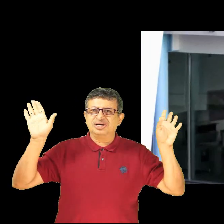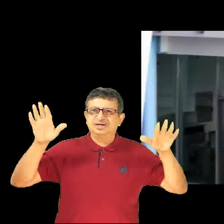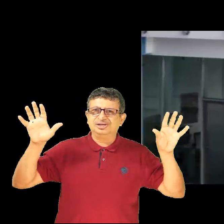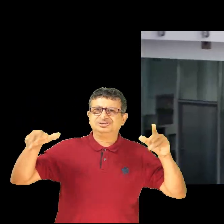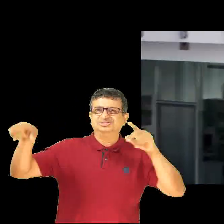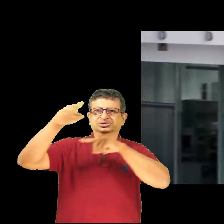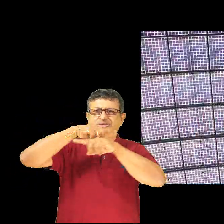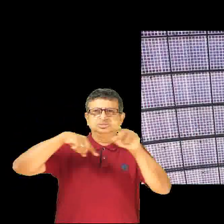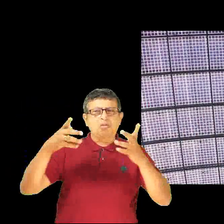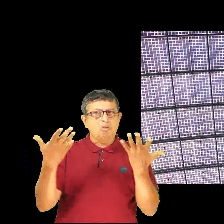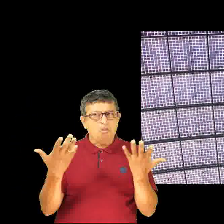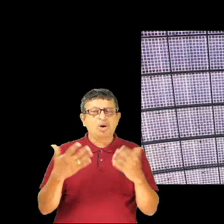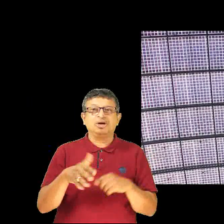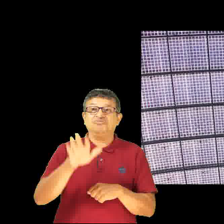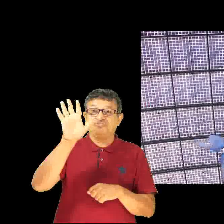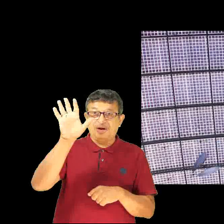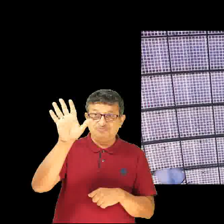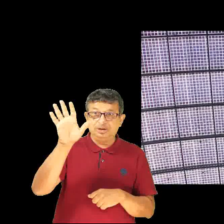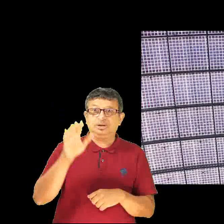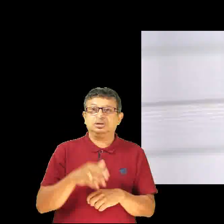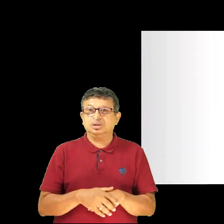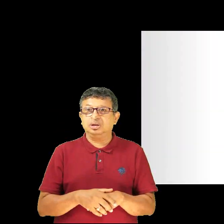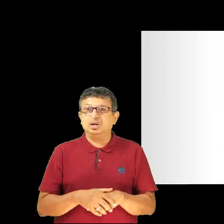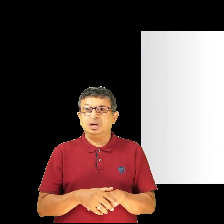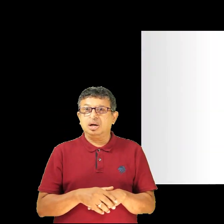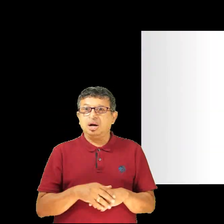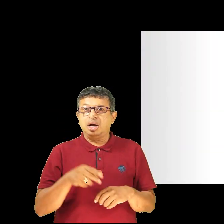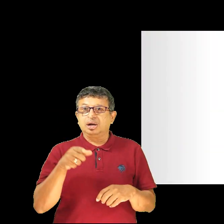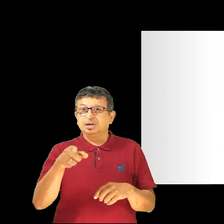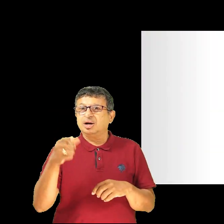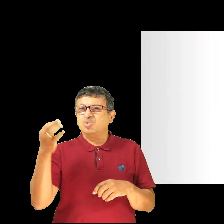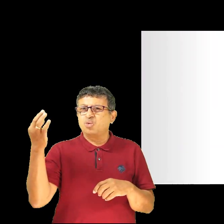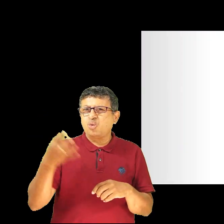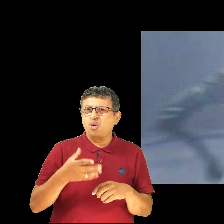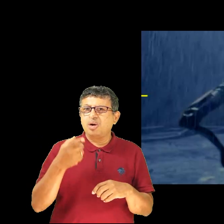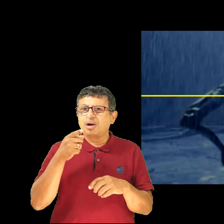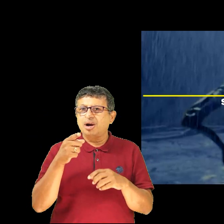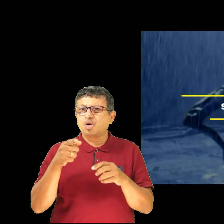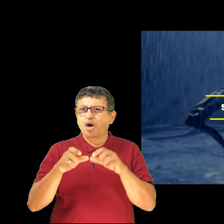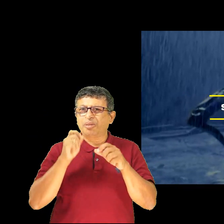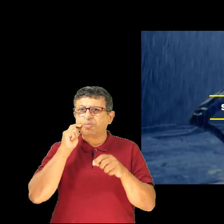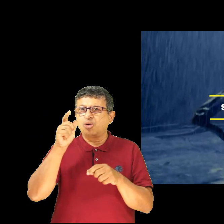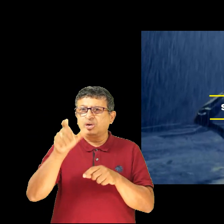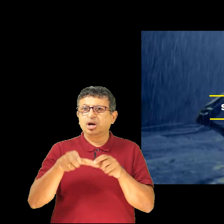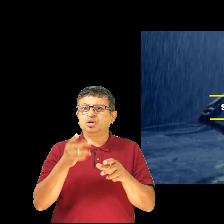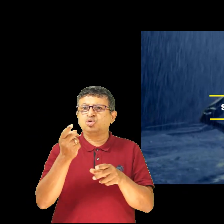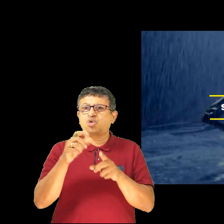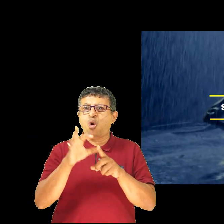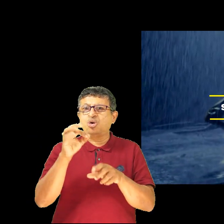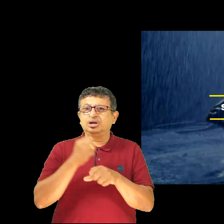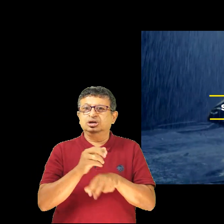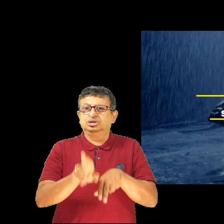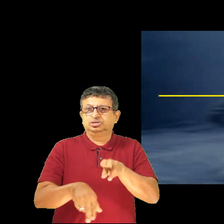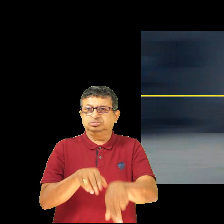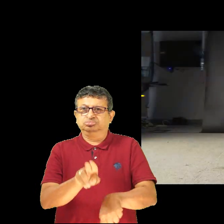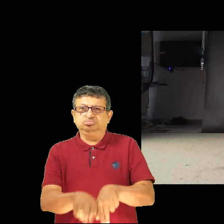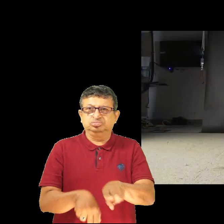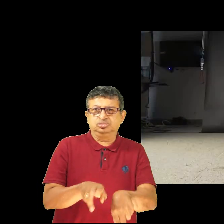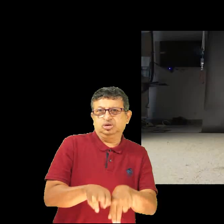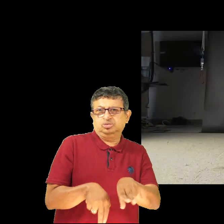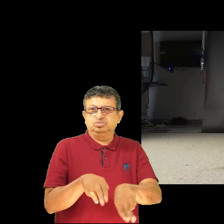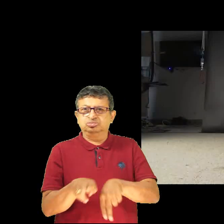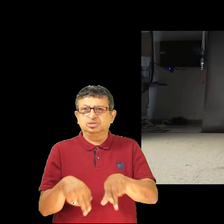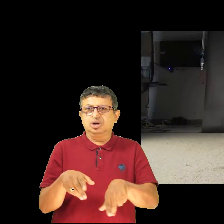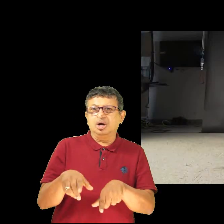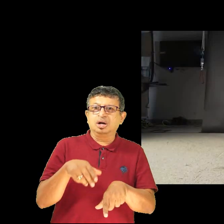Festo? Well, let's find out. Number 5. Spot the commercial robot.